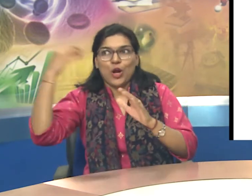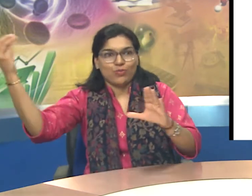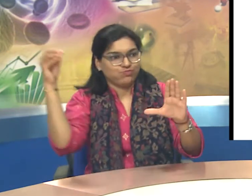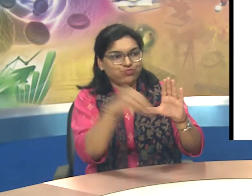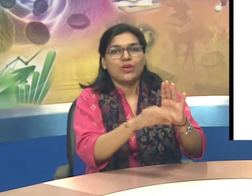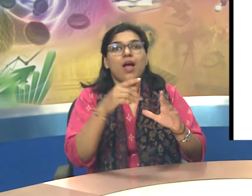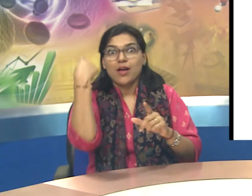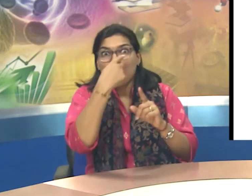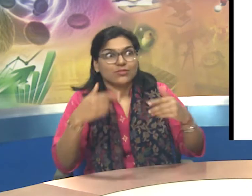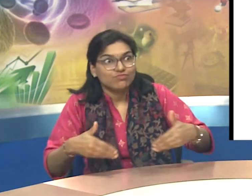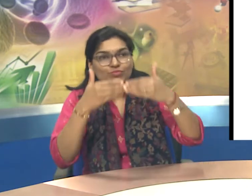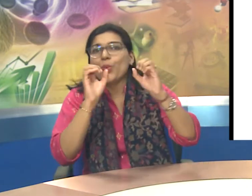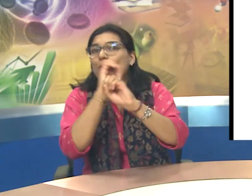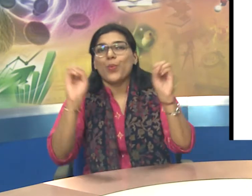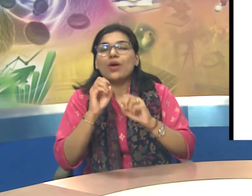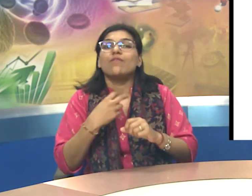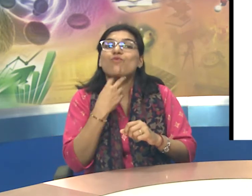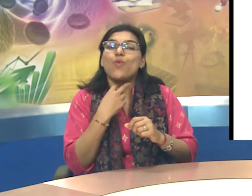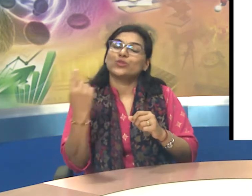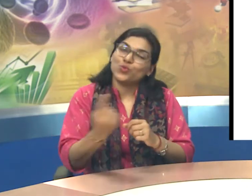Telegram is an expensive